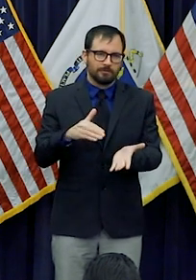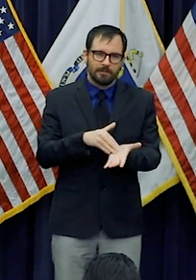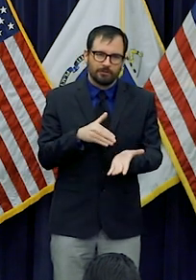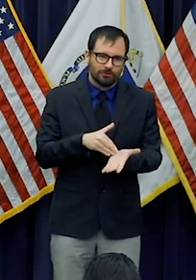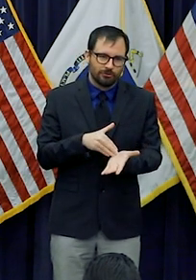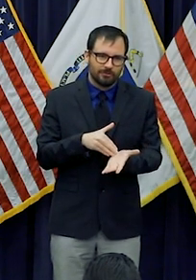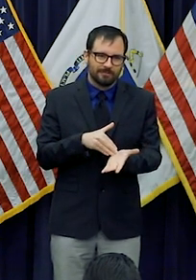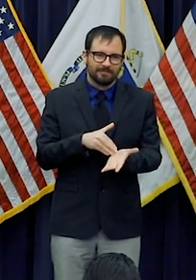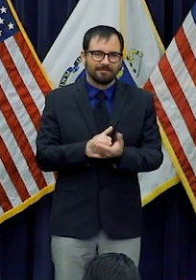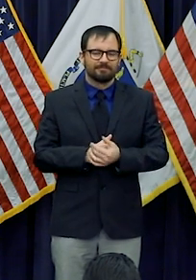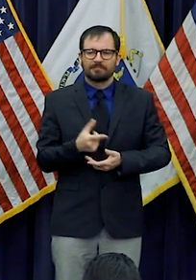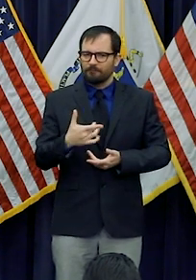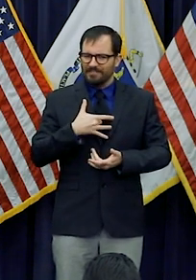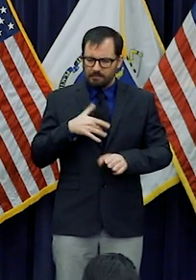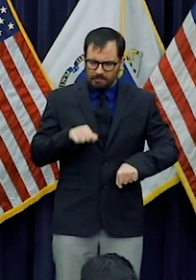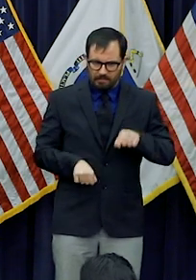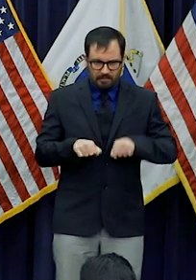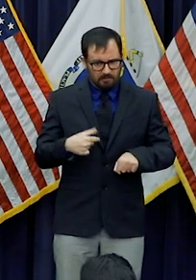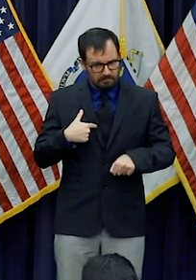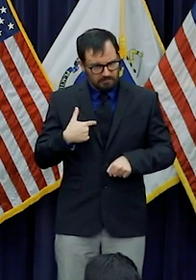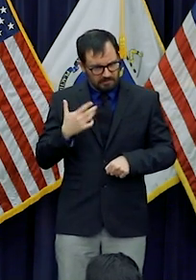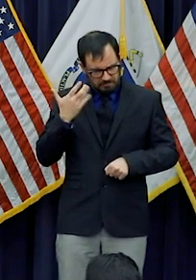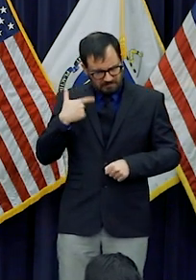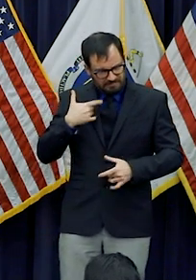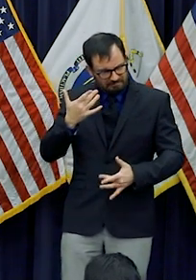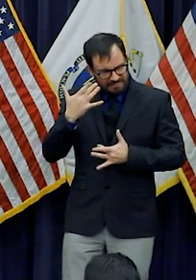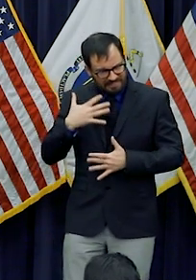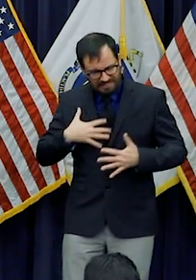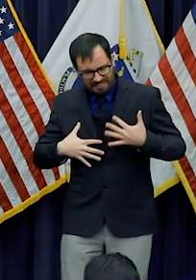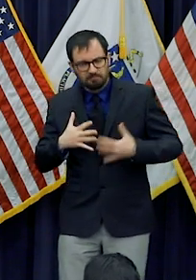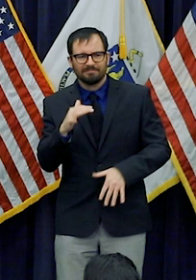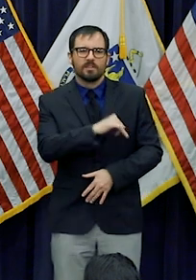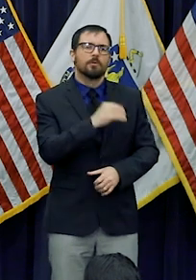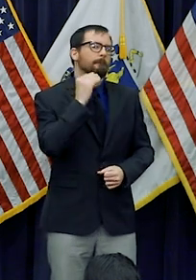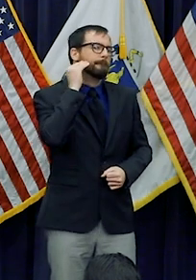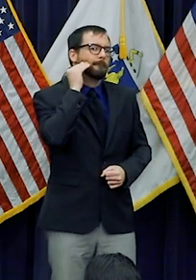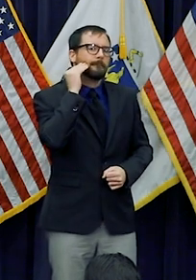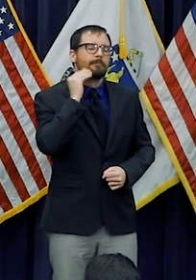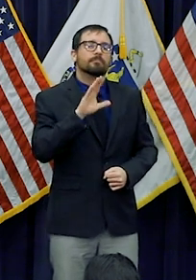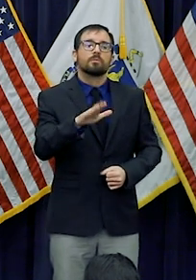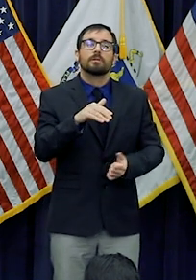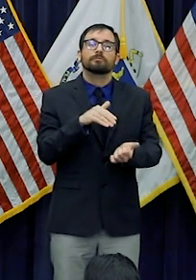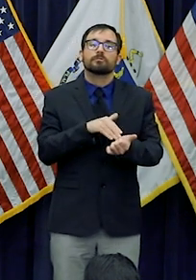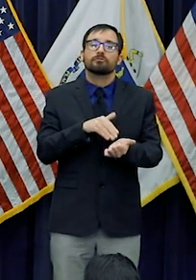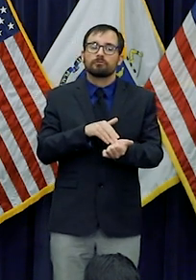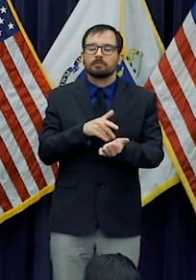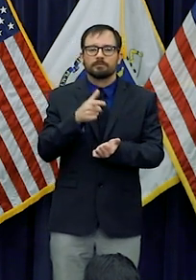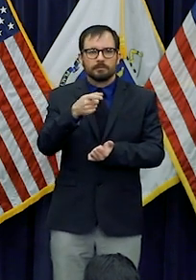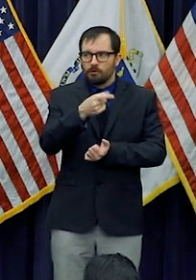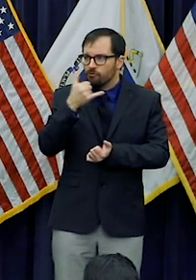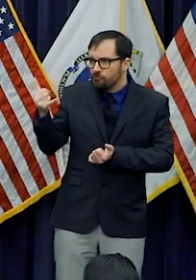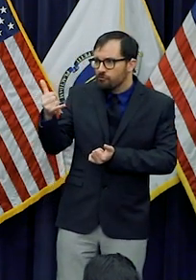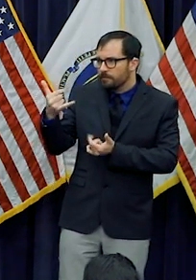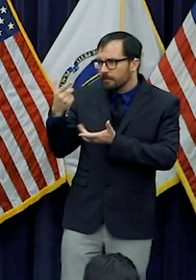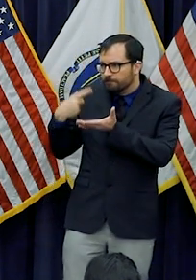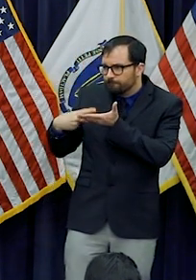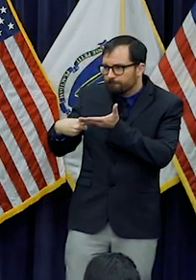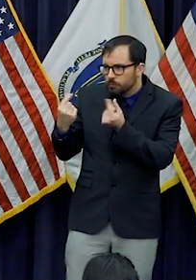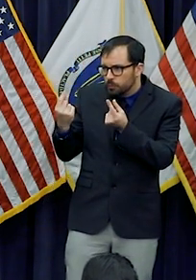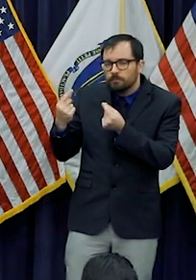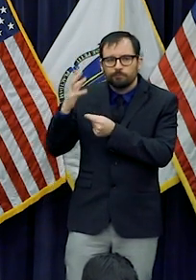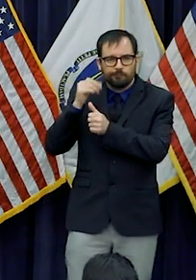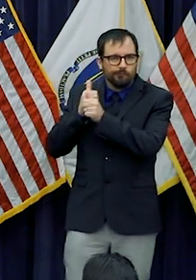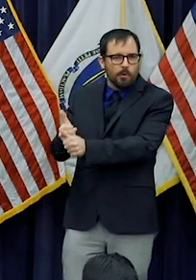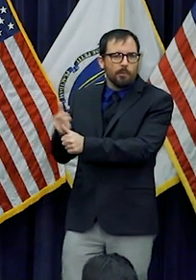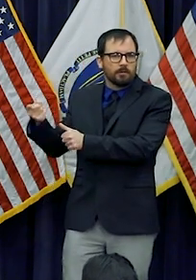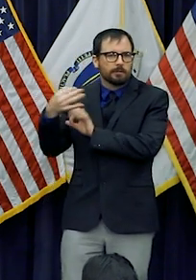many times before, you should stay home and follow your healthcare provider's instructions. A big part of the effort to prepare for this is to keep